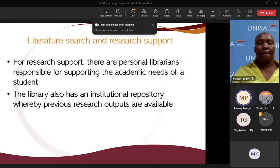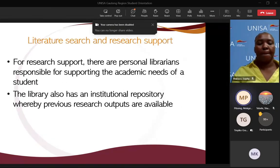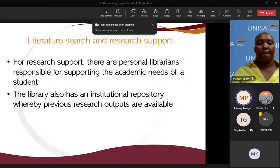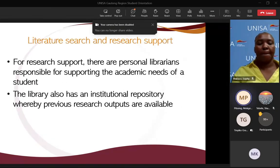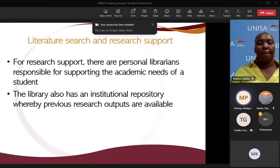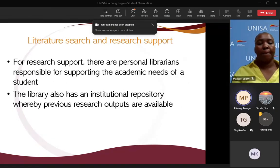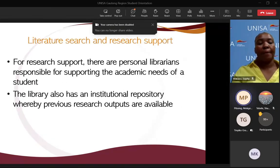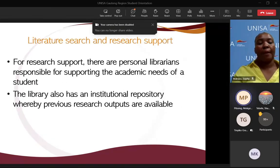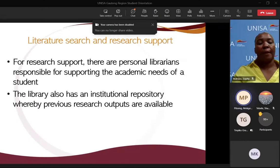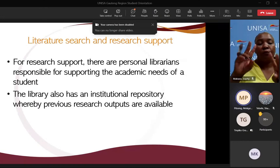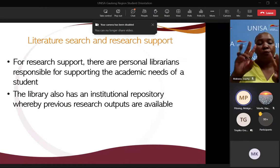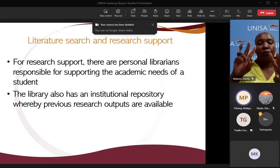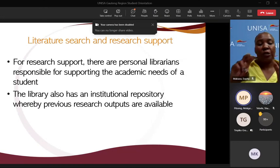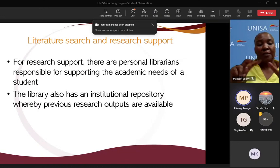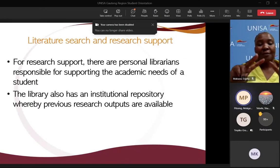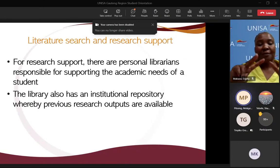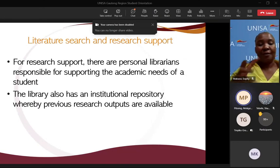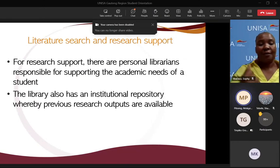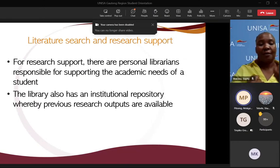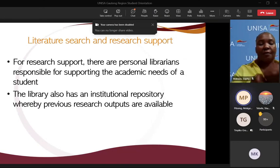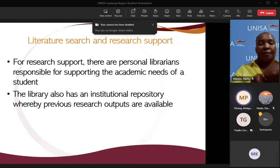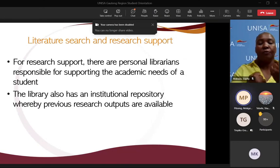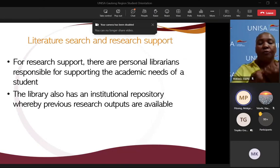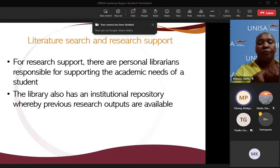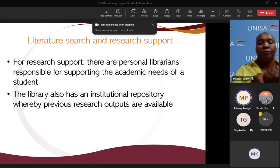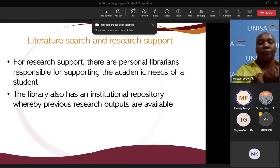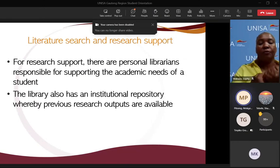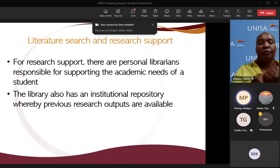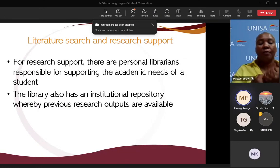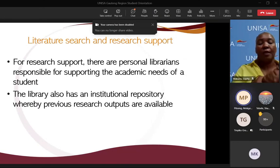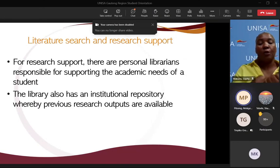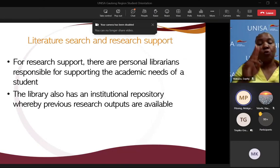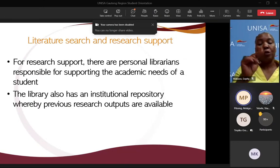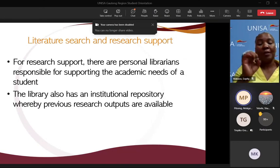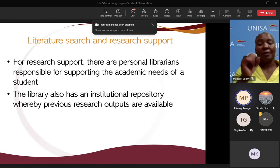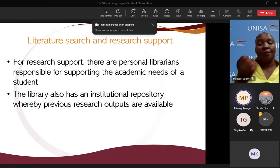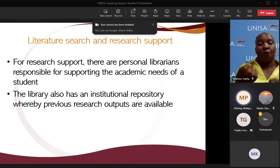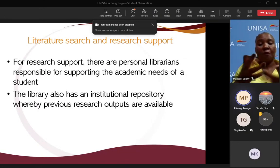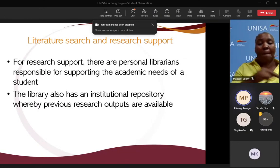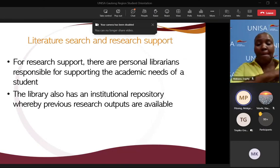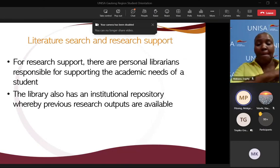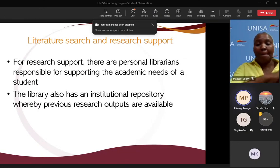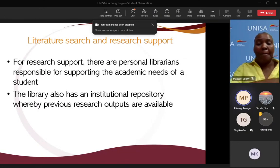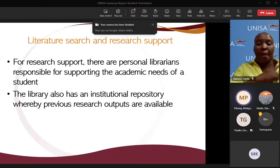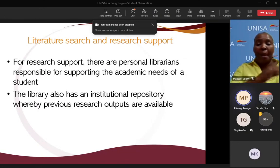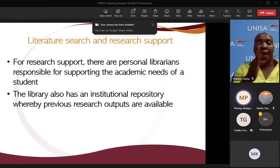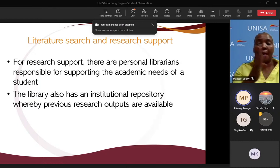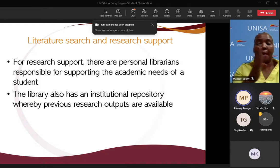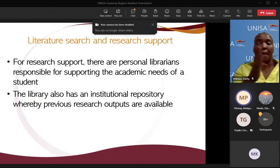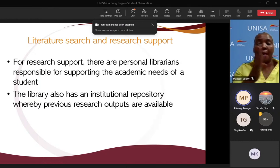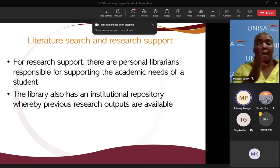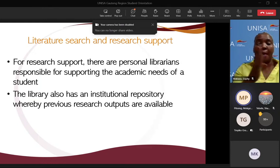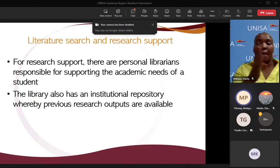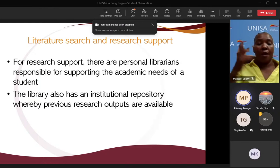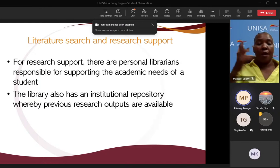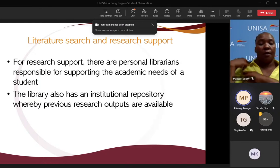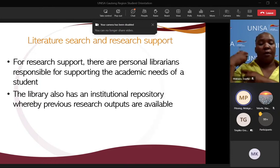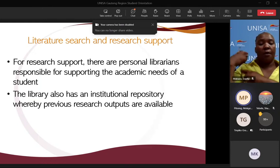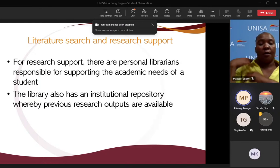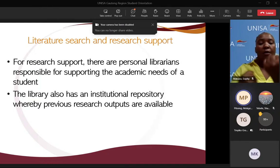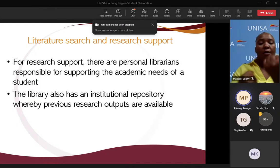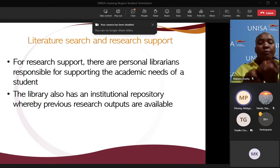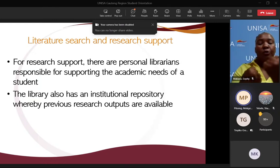okay for research support uh unisa offer personal Librarians which are responsible for